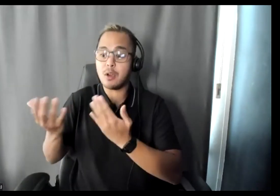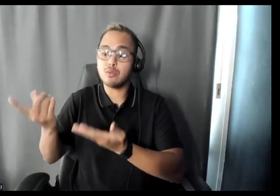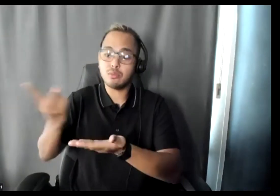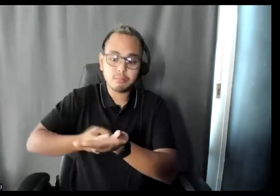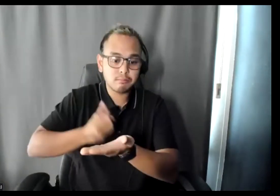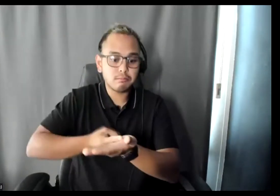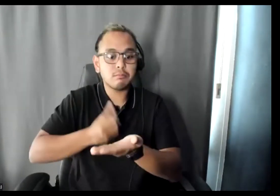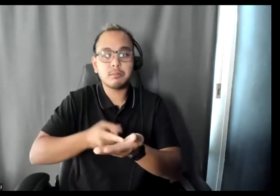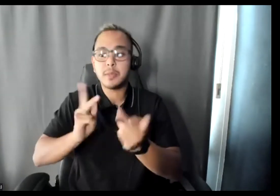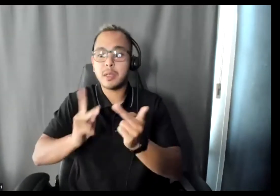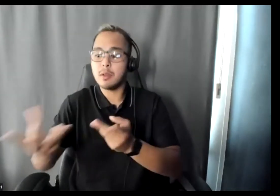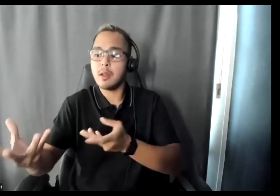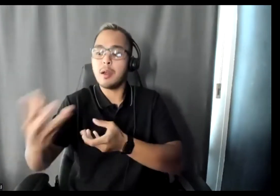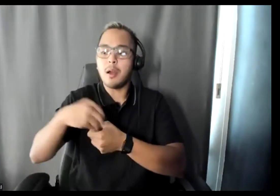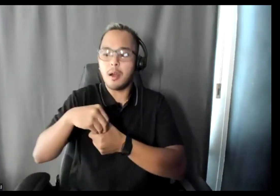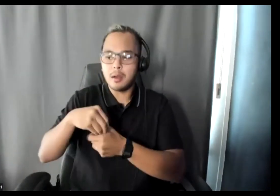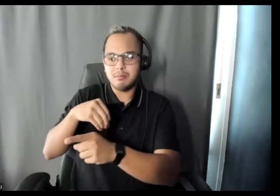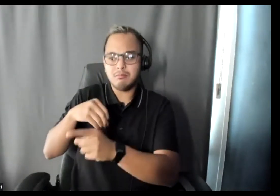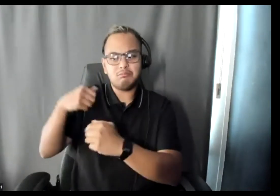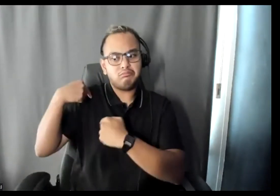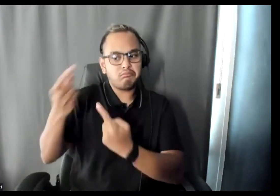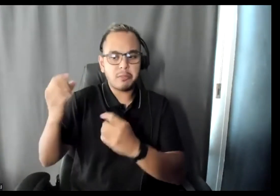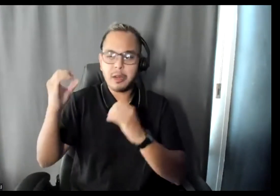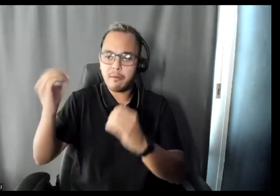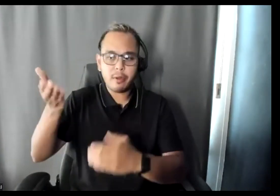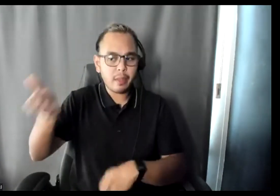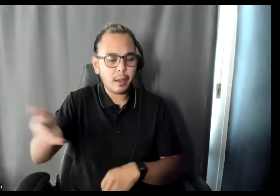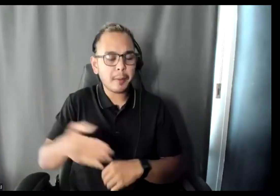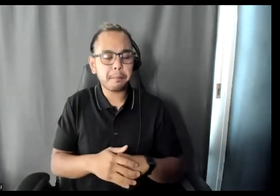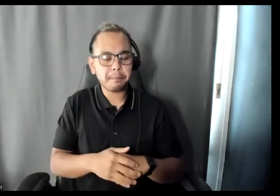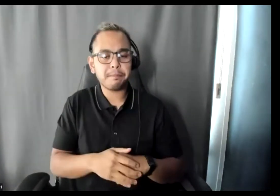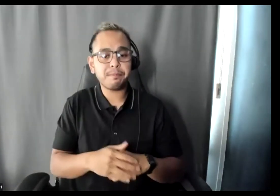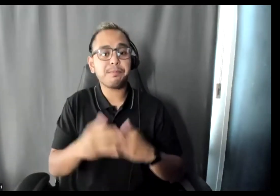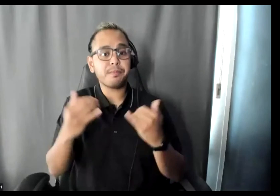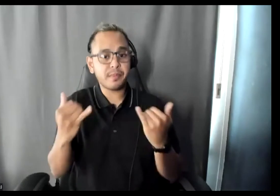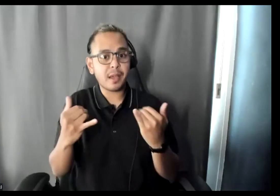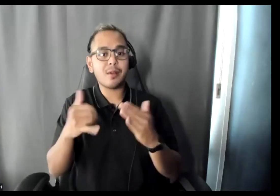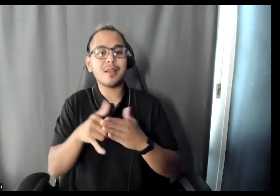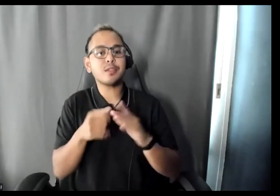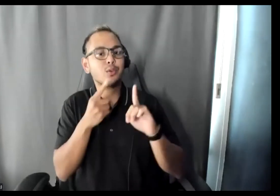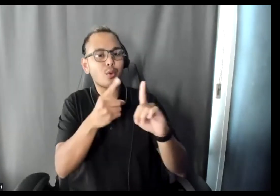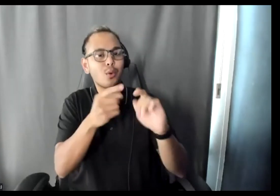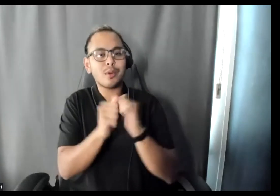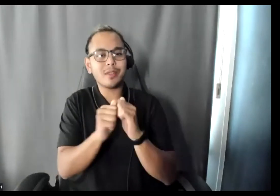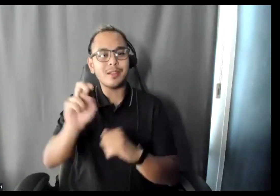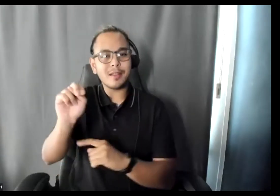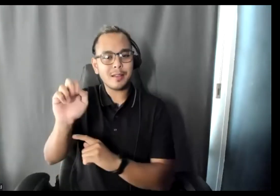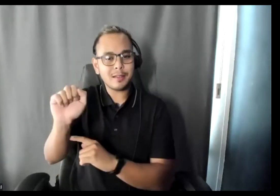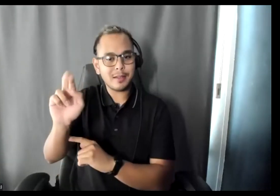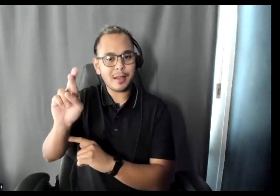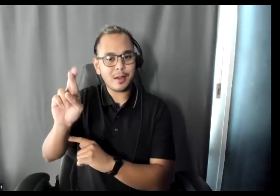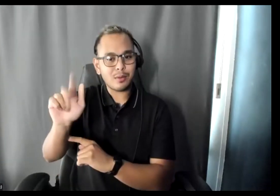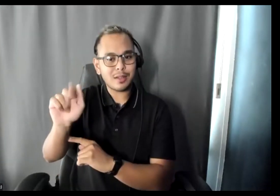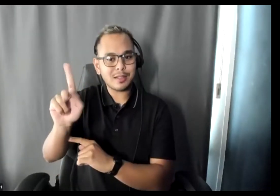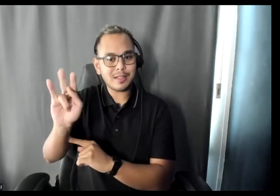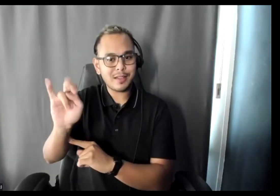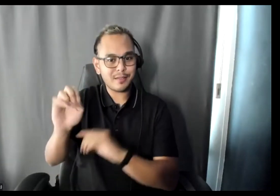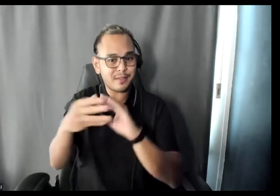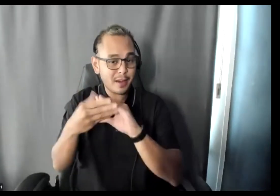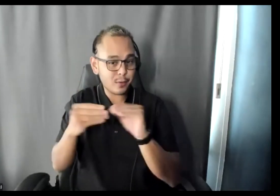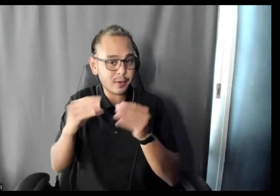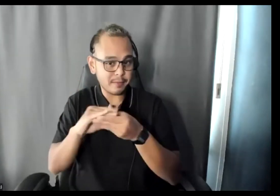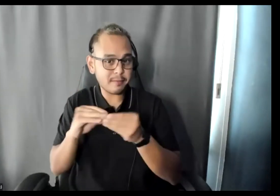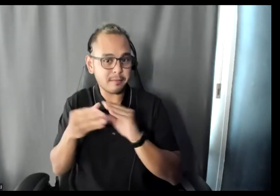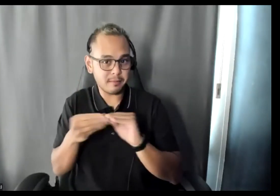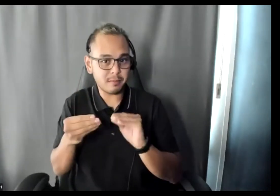the table as much as they could before. I'd like to just say that that's the role of narrative, Rashad Robinson at The Color of Change is one of